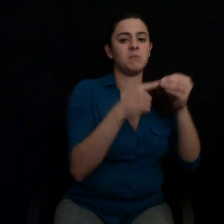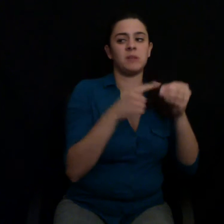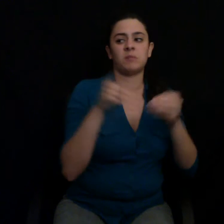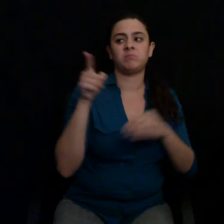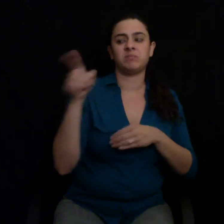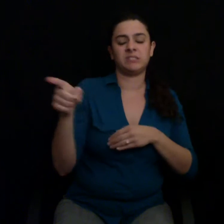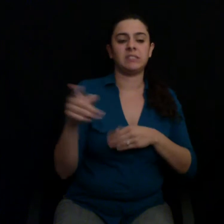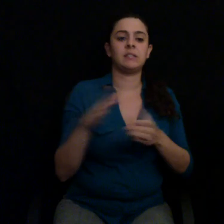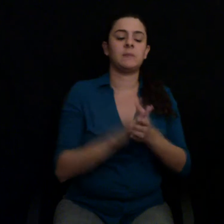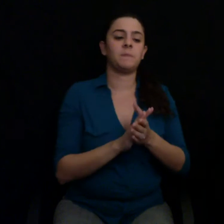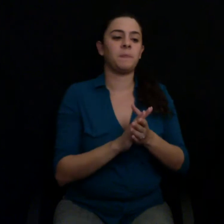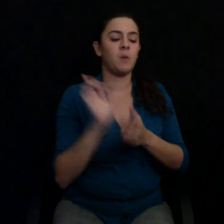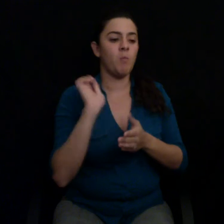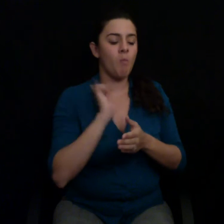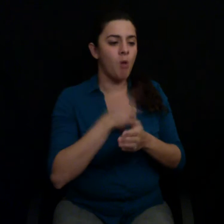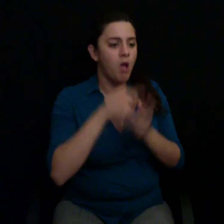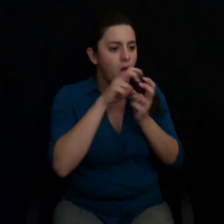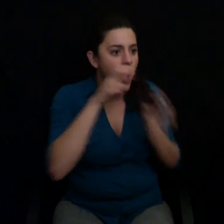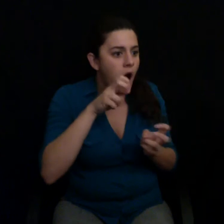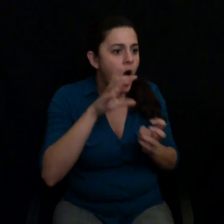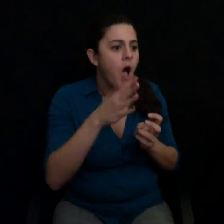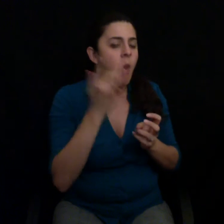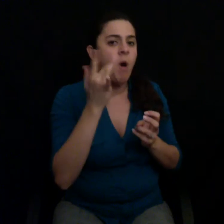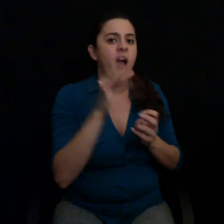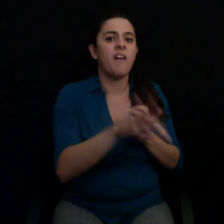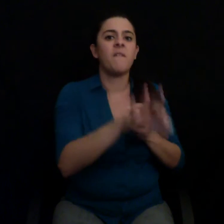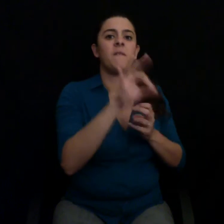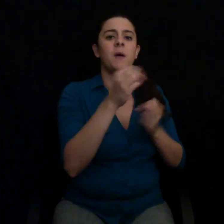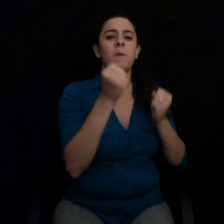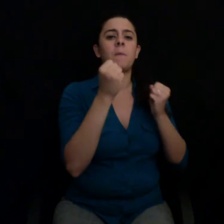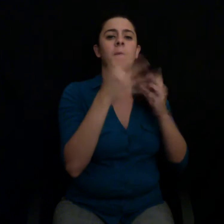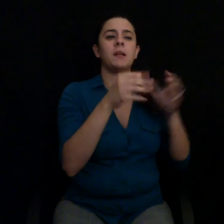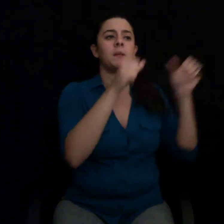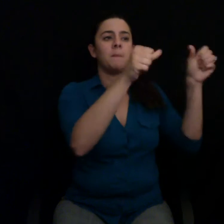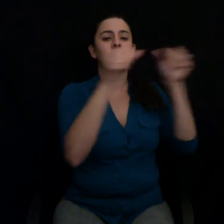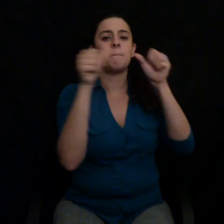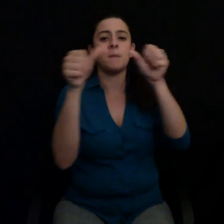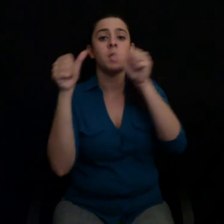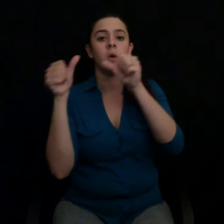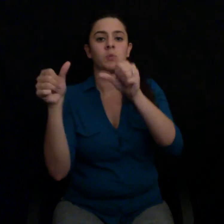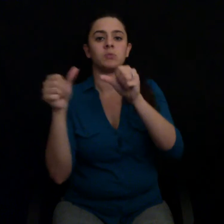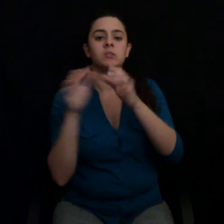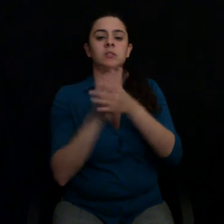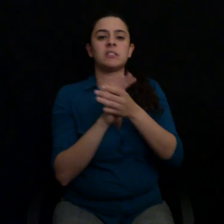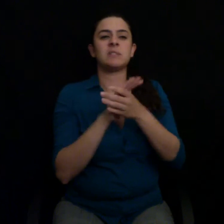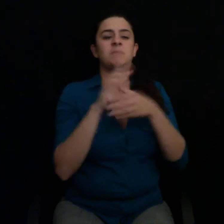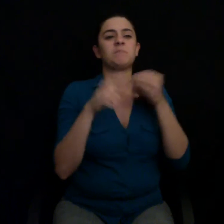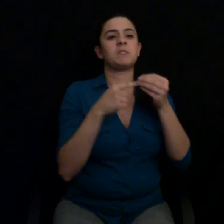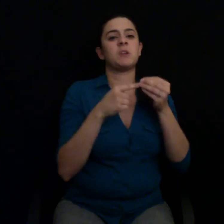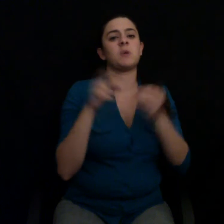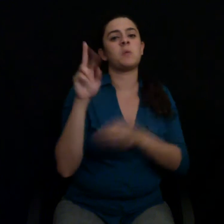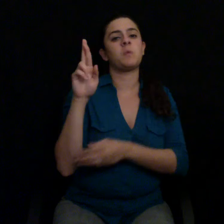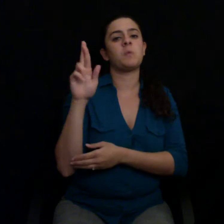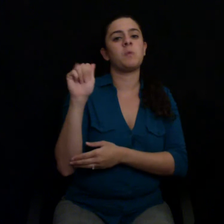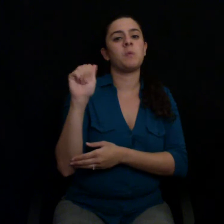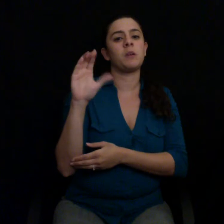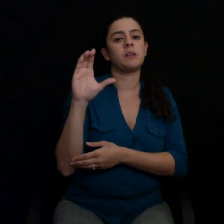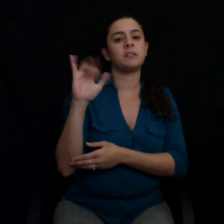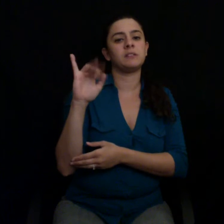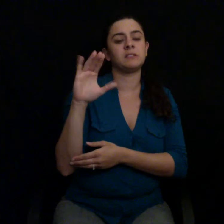ago on the sub r/I'm going to hell for this. One was a picture of a black man smoking crack